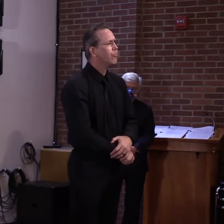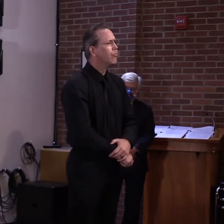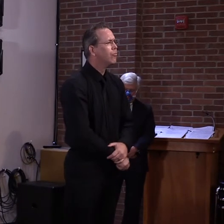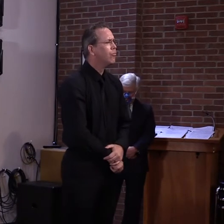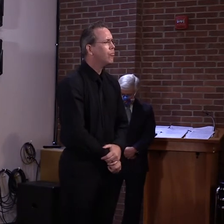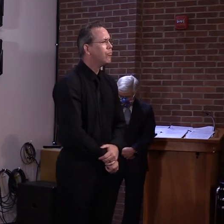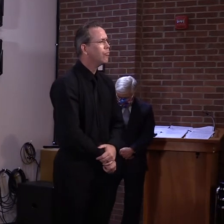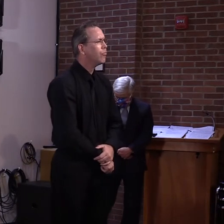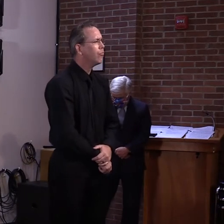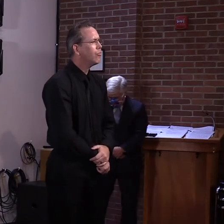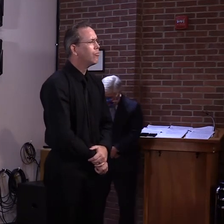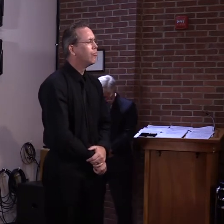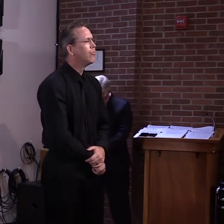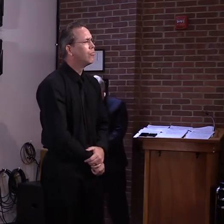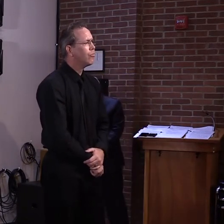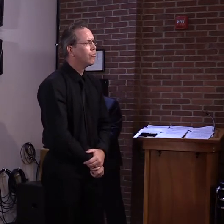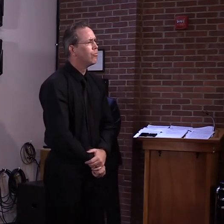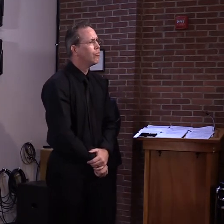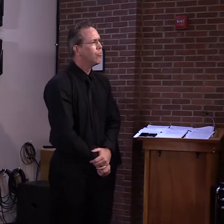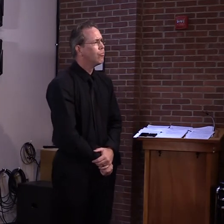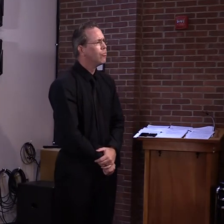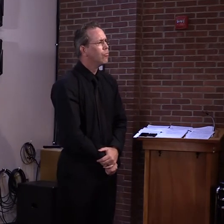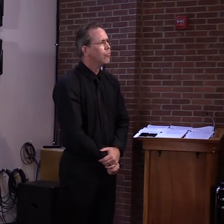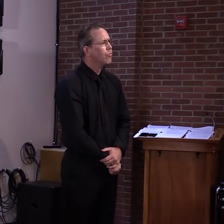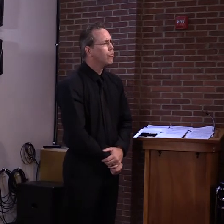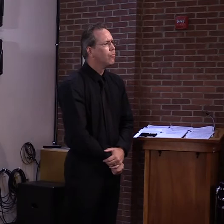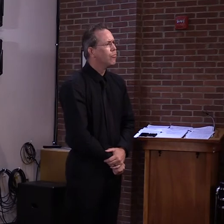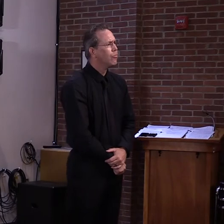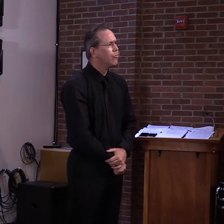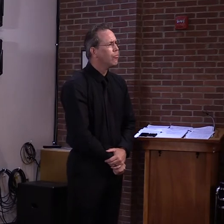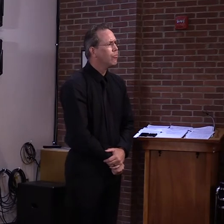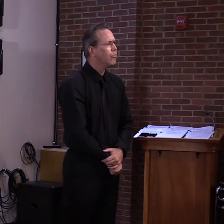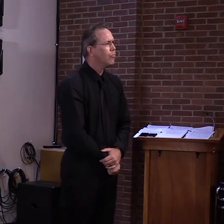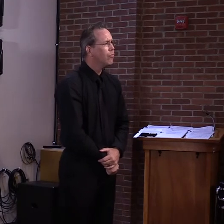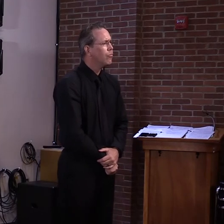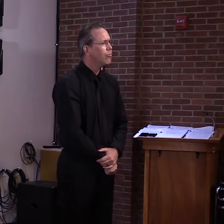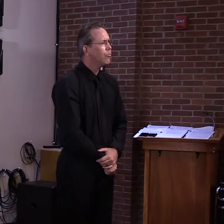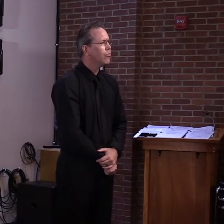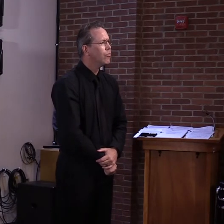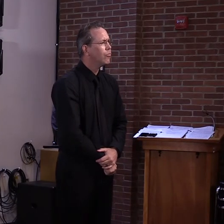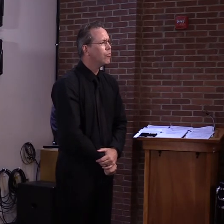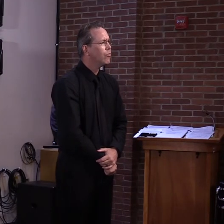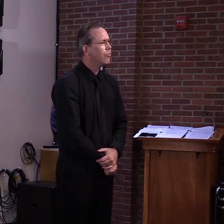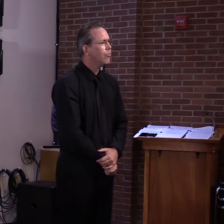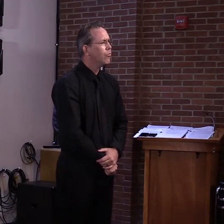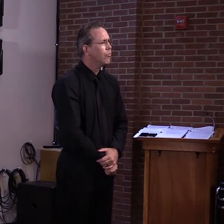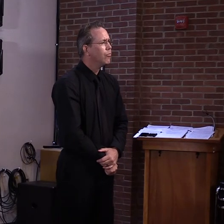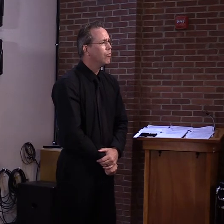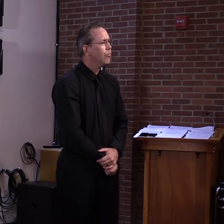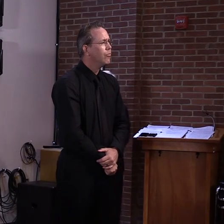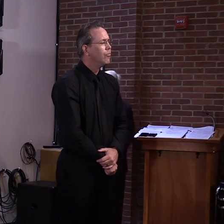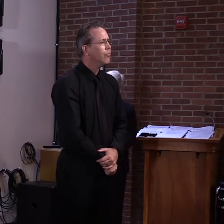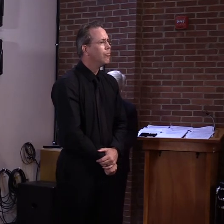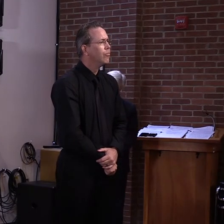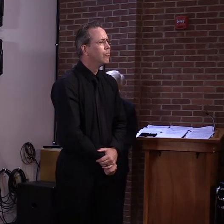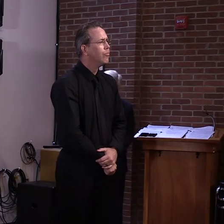wondering if you're seeing those now. I mean, school starts in 3 days. Are schools prepared with teachers, fully